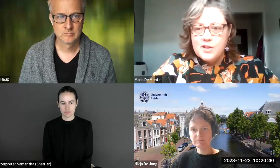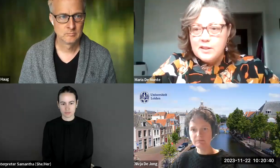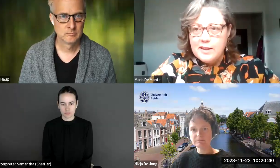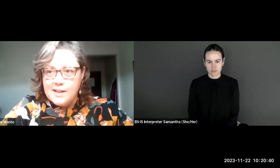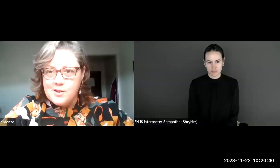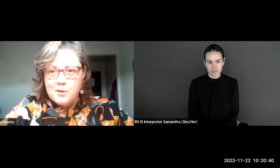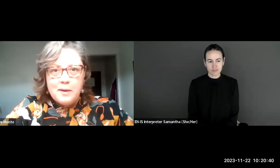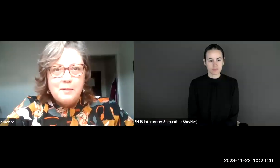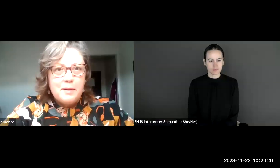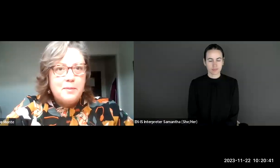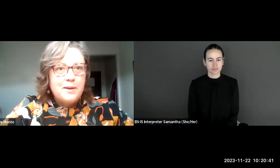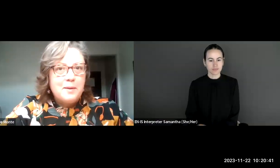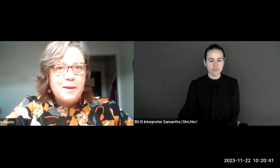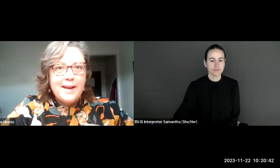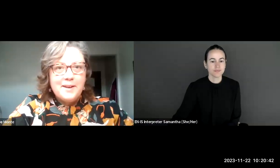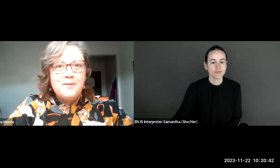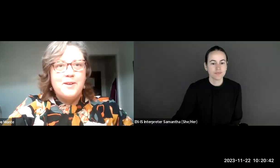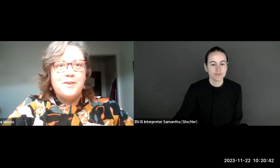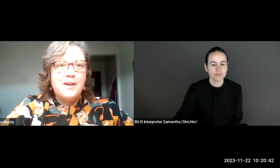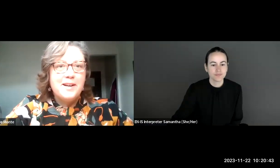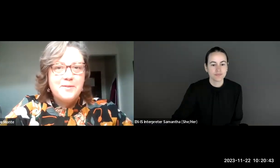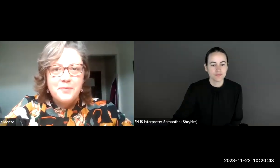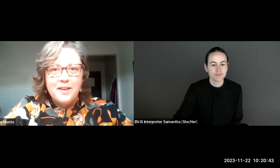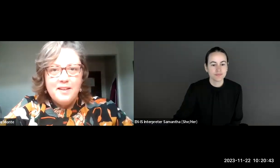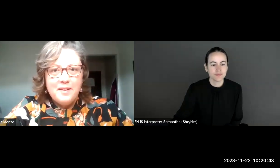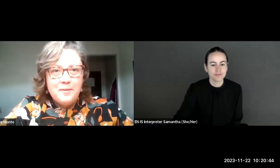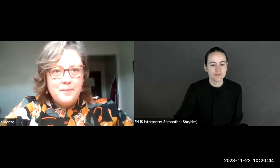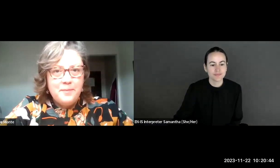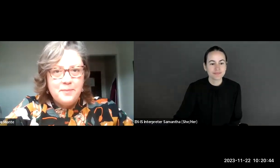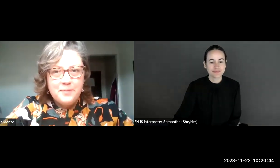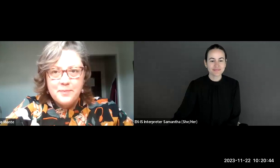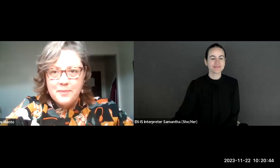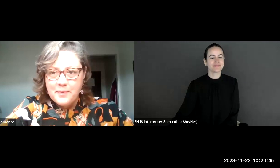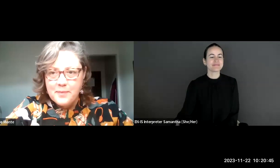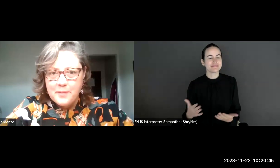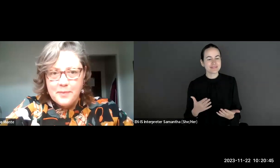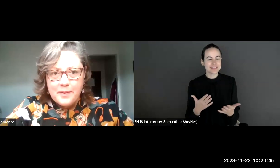So just a gentle nudge to make people come back. Here you are.